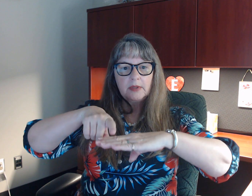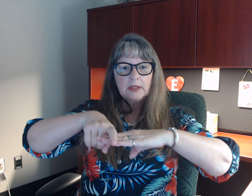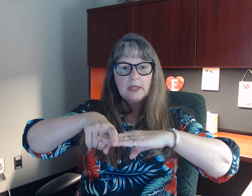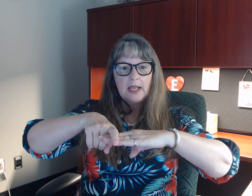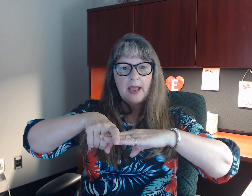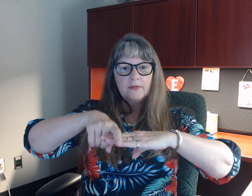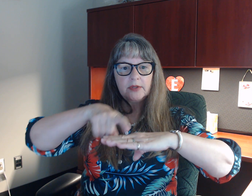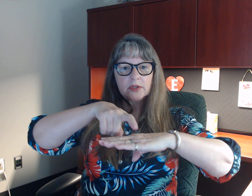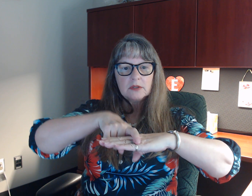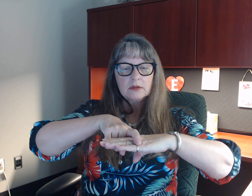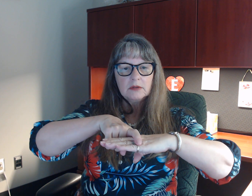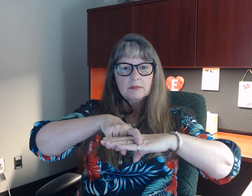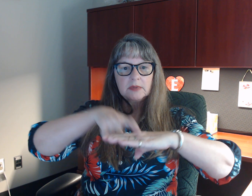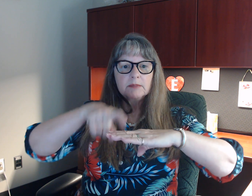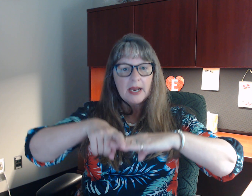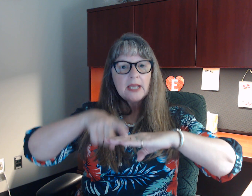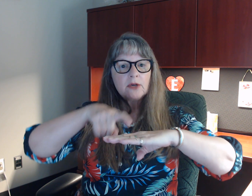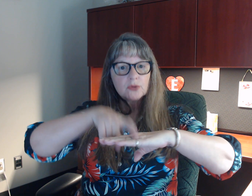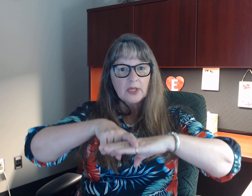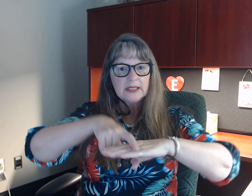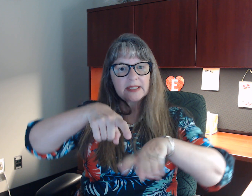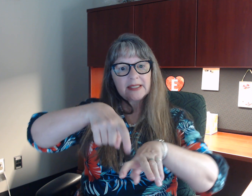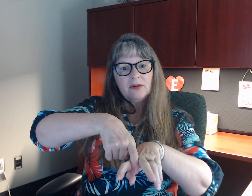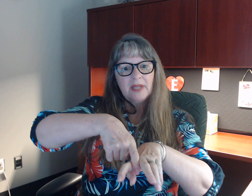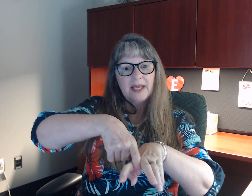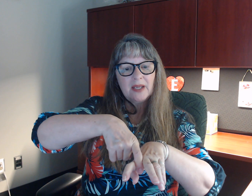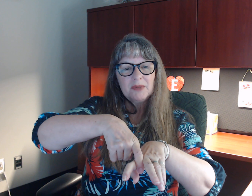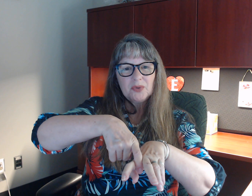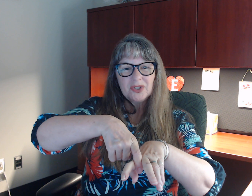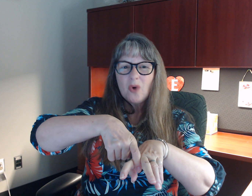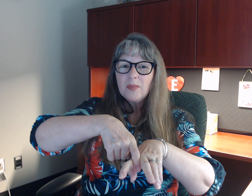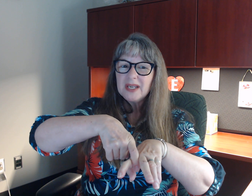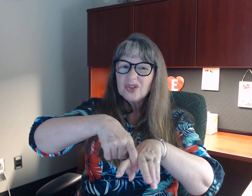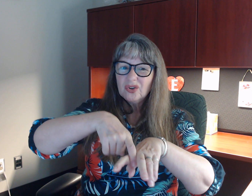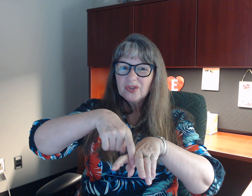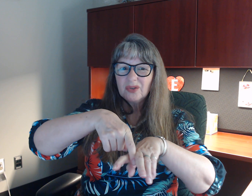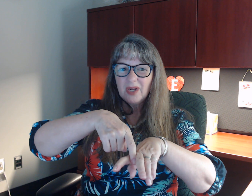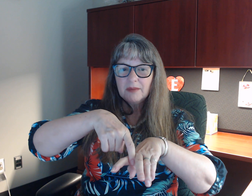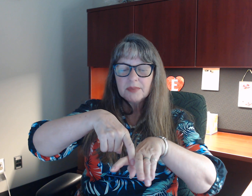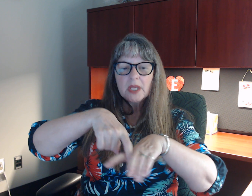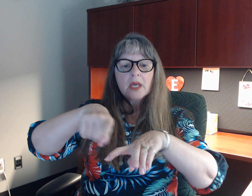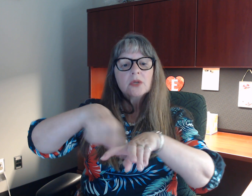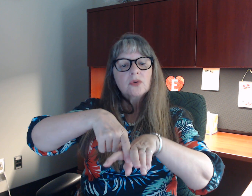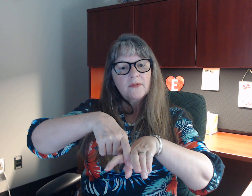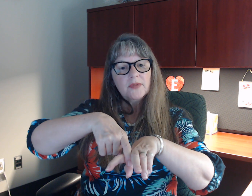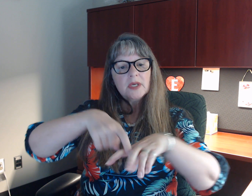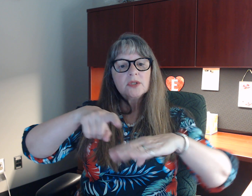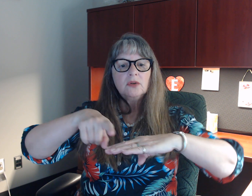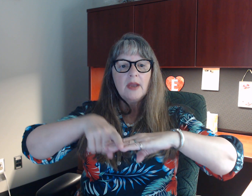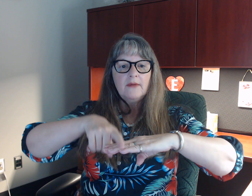they have this. My sandals are like this because I don't like it in between the toe because it hurts and it rubs. So you have this and you have